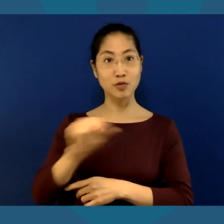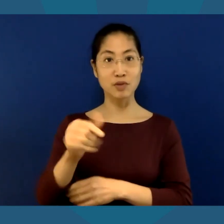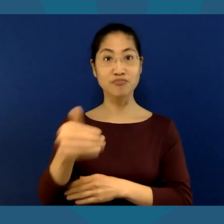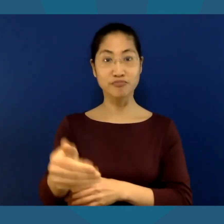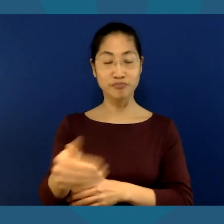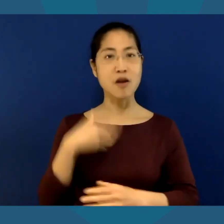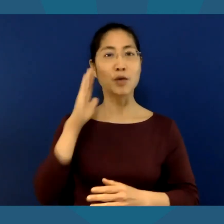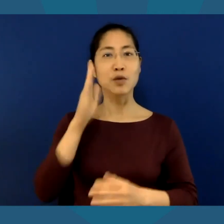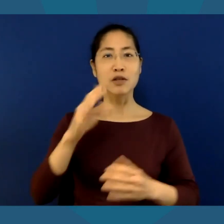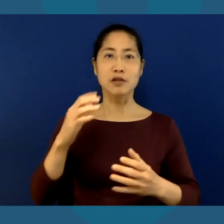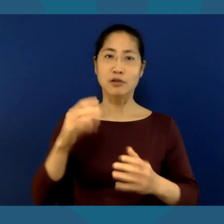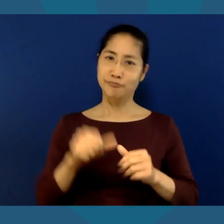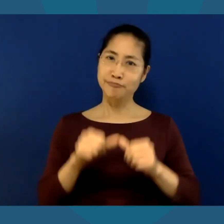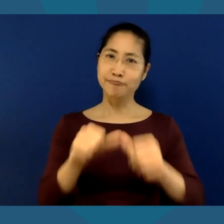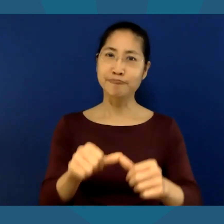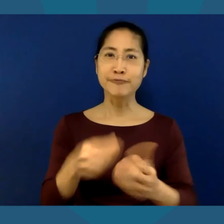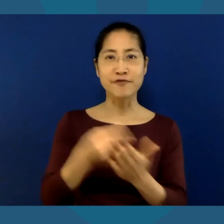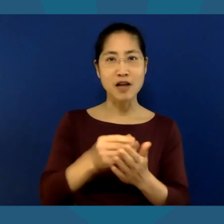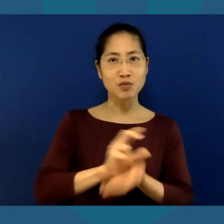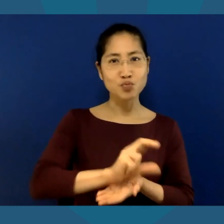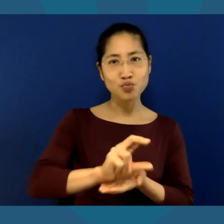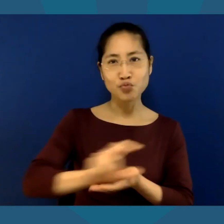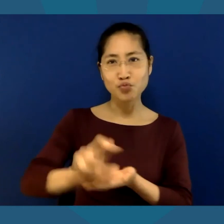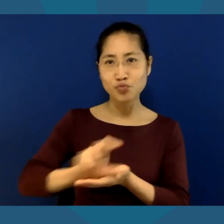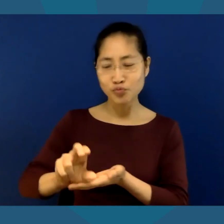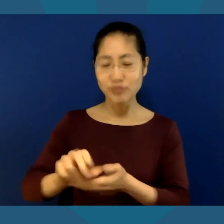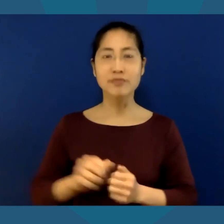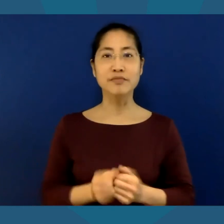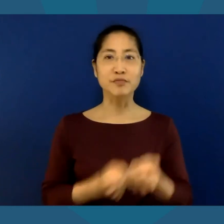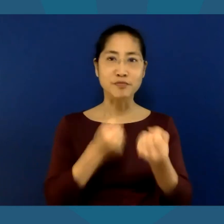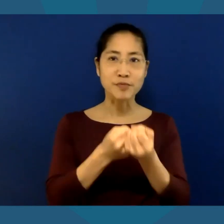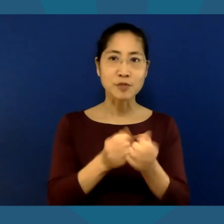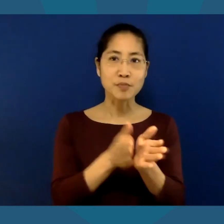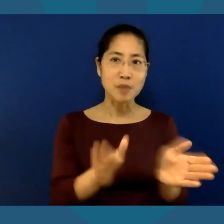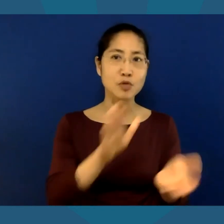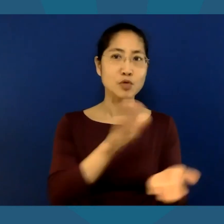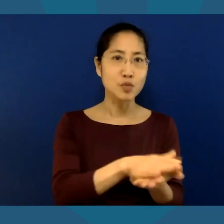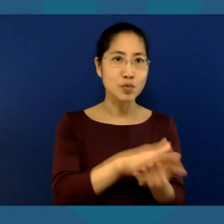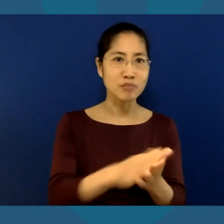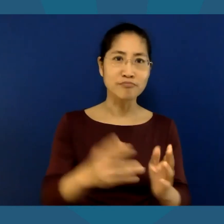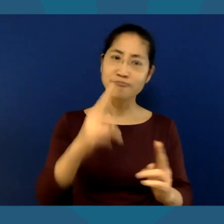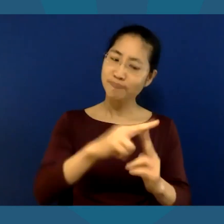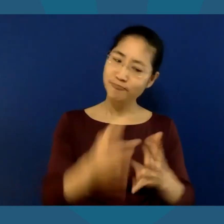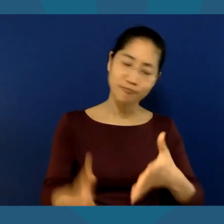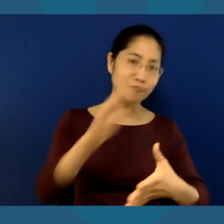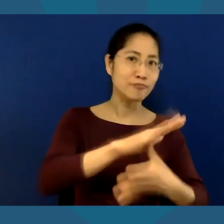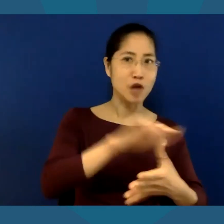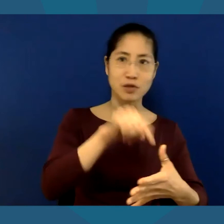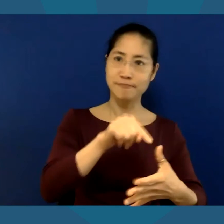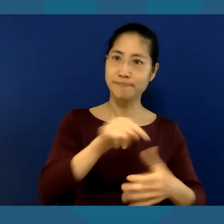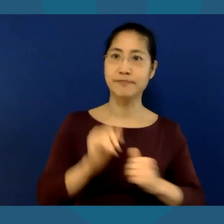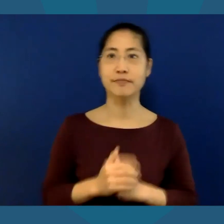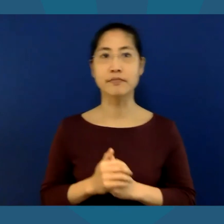I will continue to make appropriate funding and support for public schools a priority if re-elected